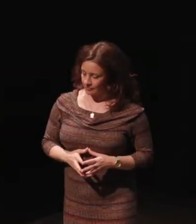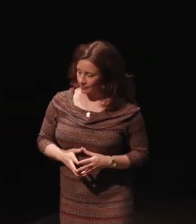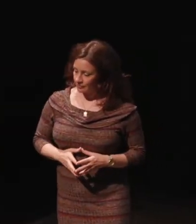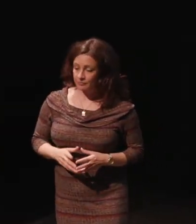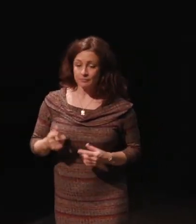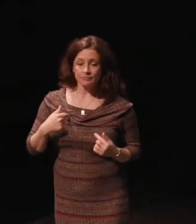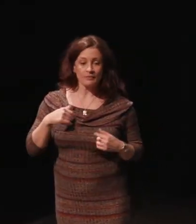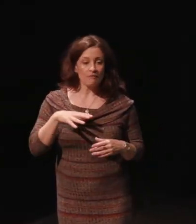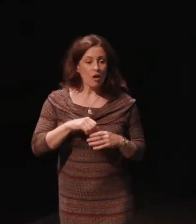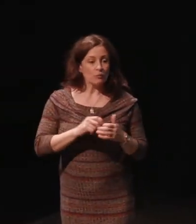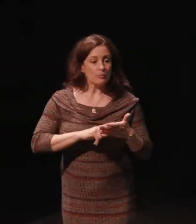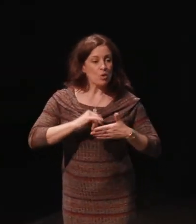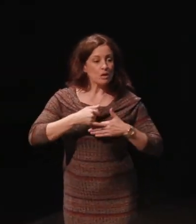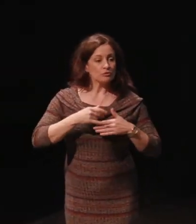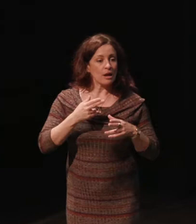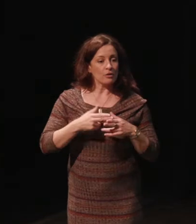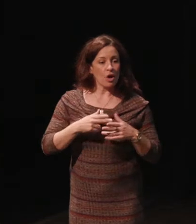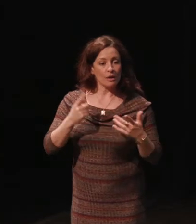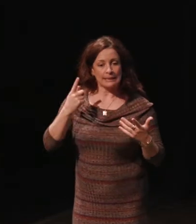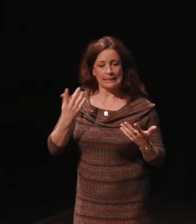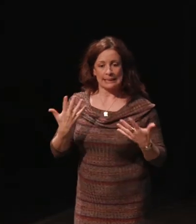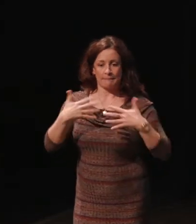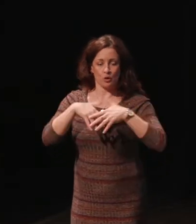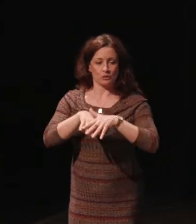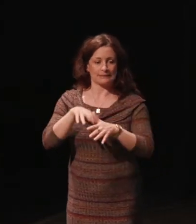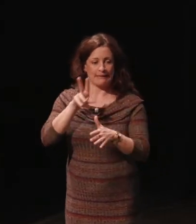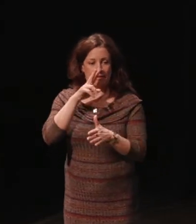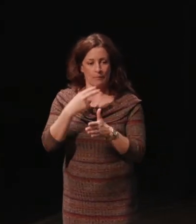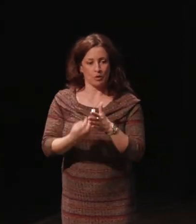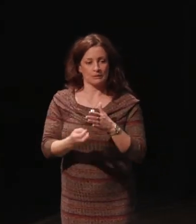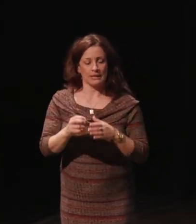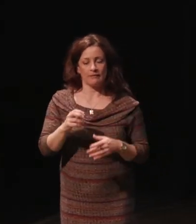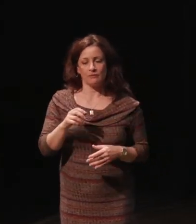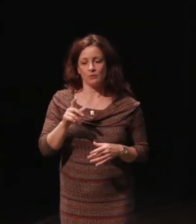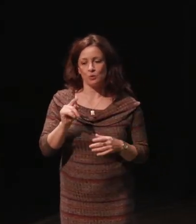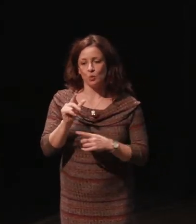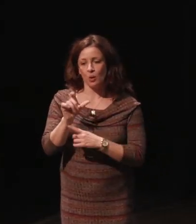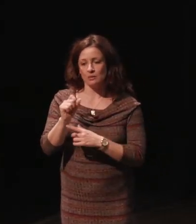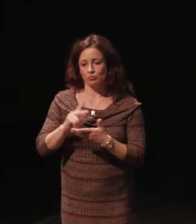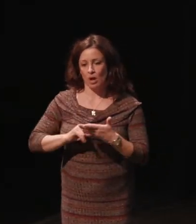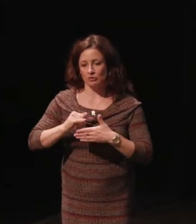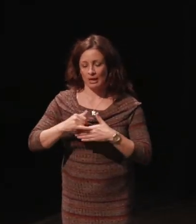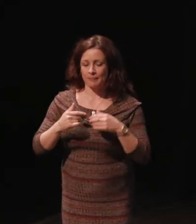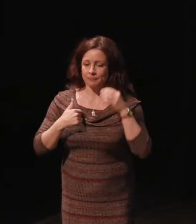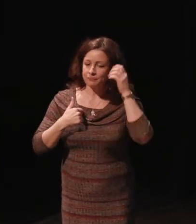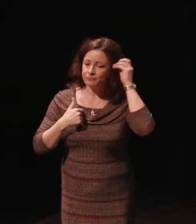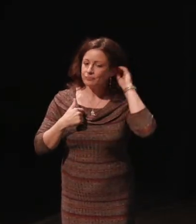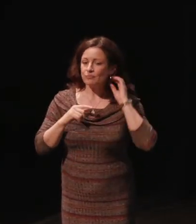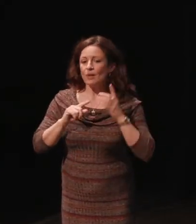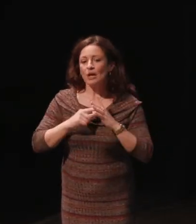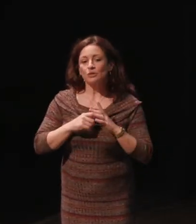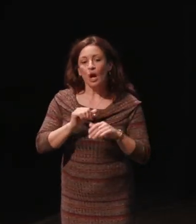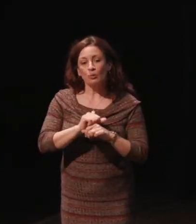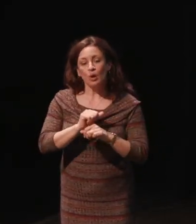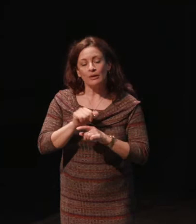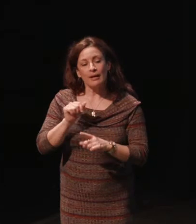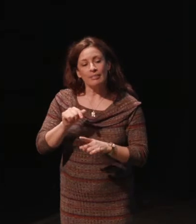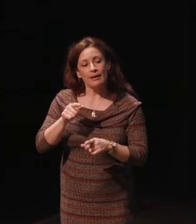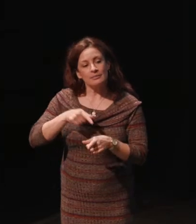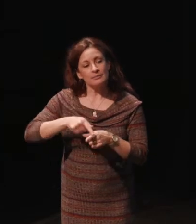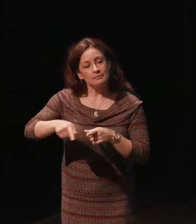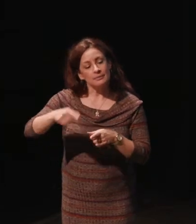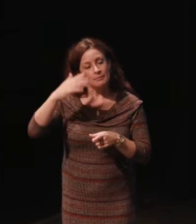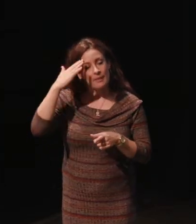So I'm involved in a project called the Immersive Tools Project, and I started working on this